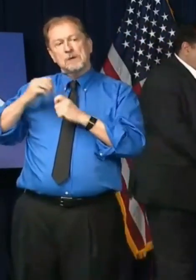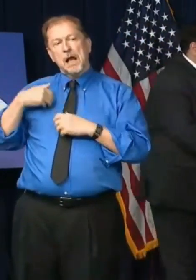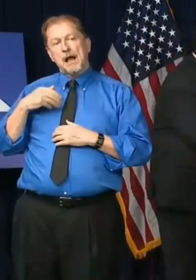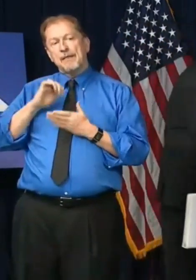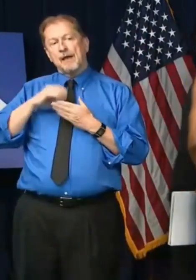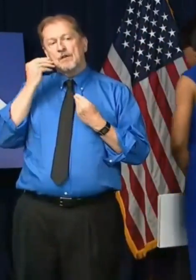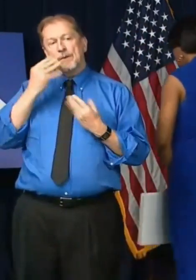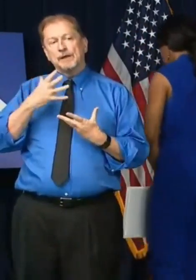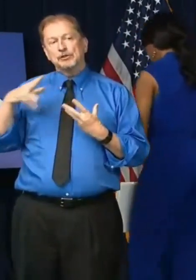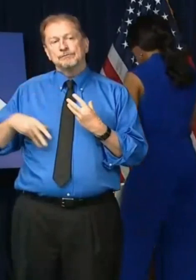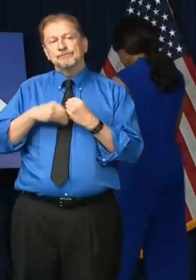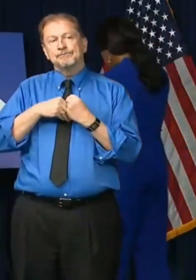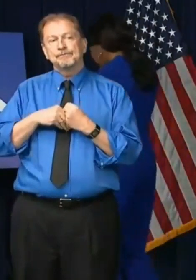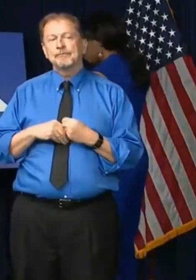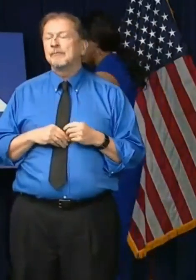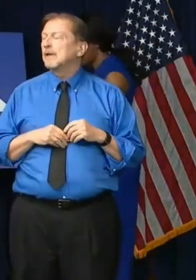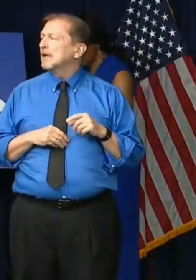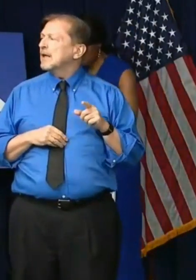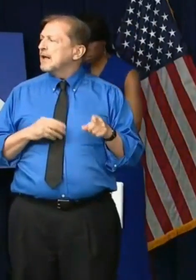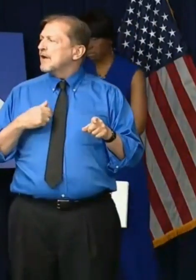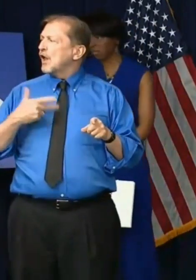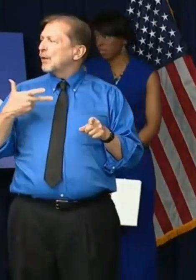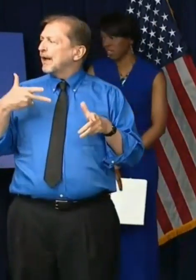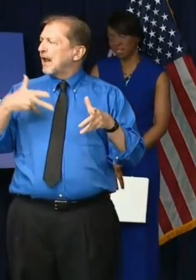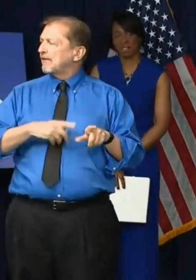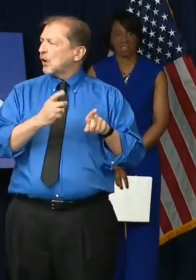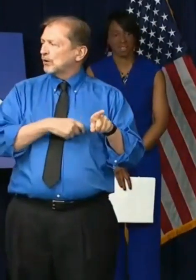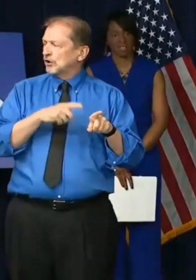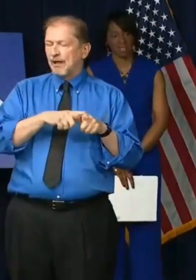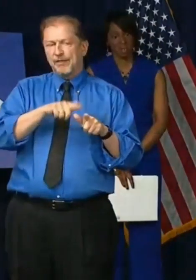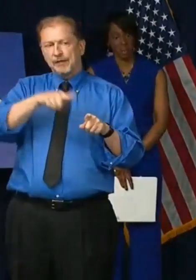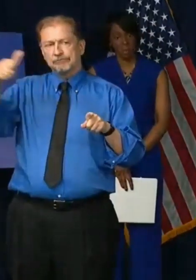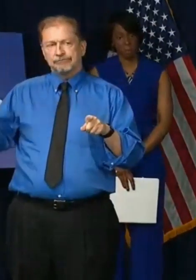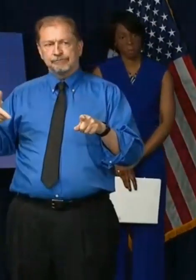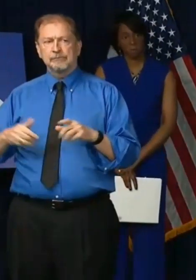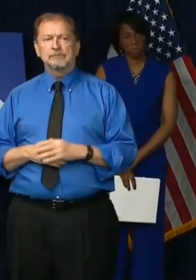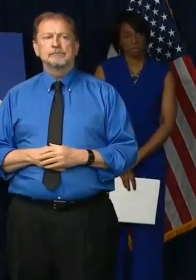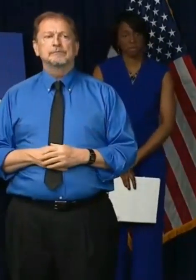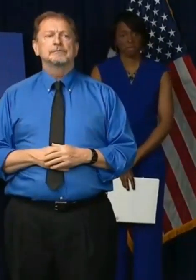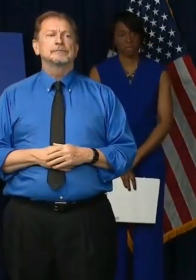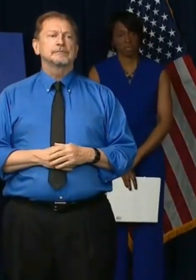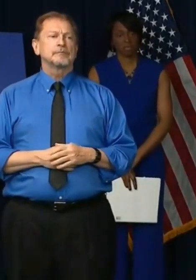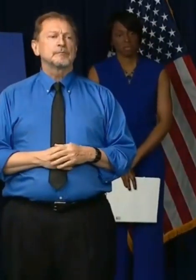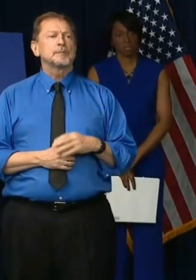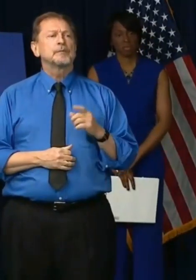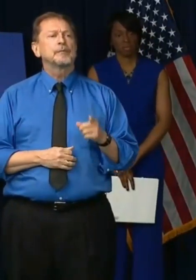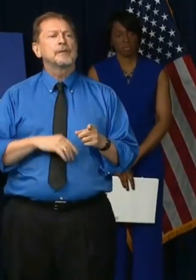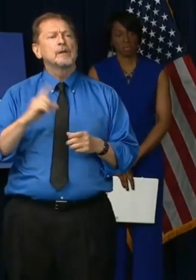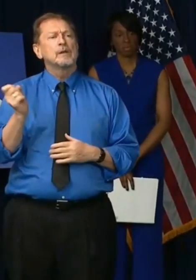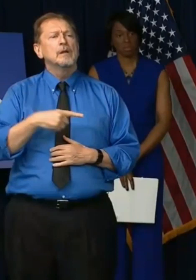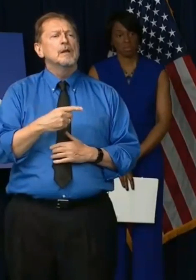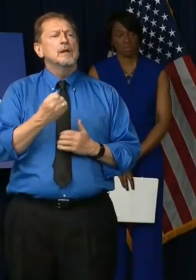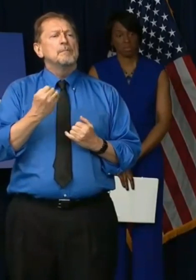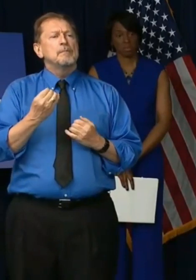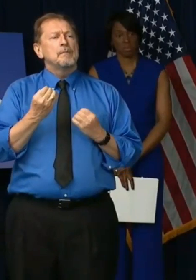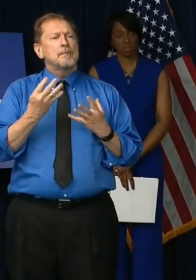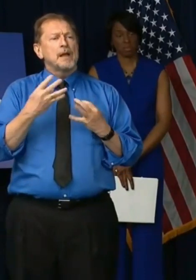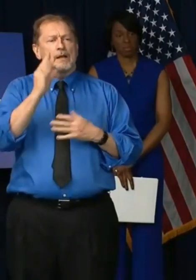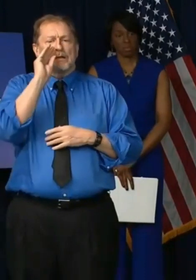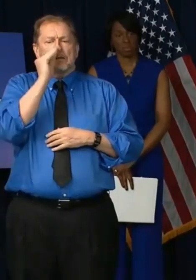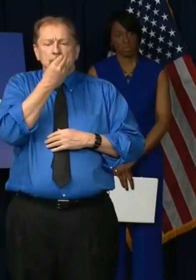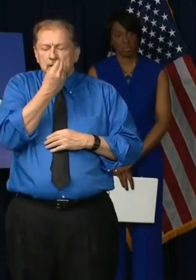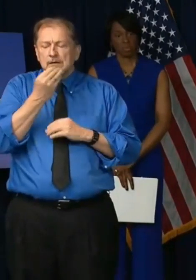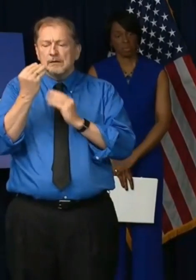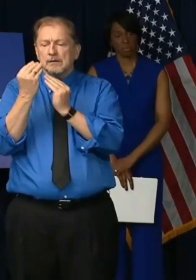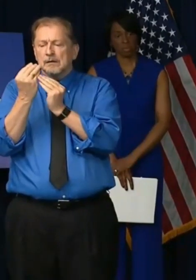Doctor. Elizabeth, how many more do you have? I have 3. Okay. From Dana Kozlov, CBS 2. Governor, many garden centers that also sold